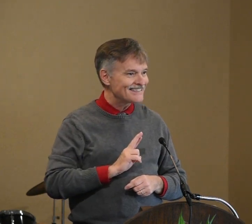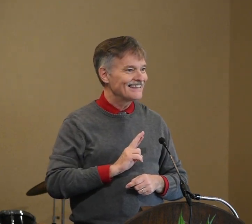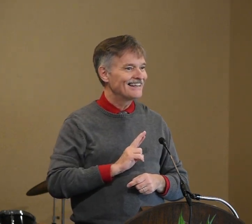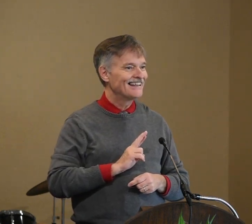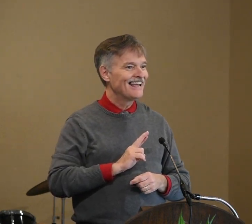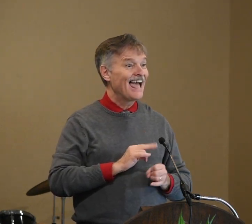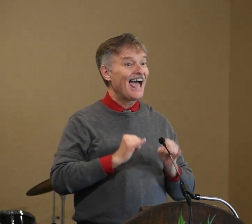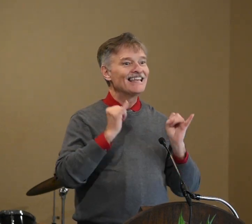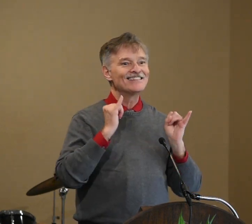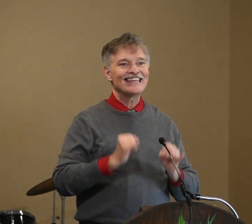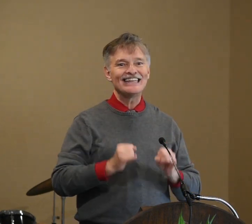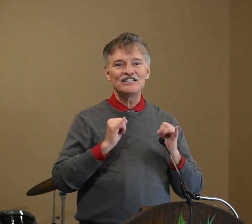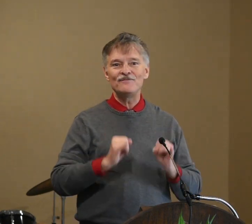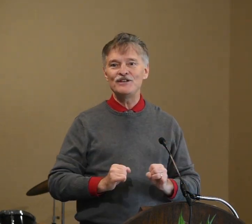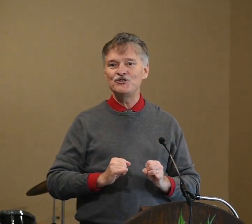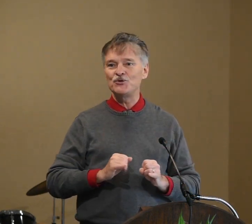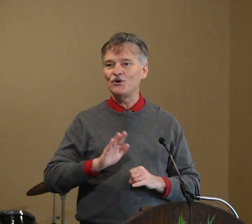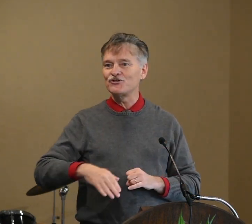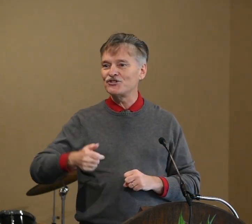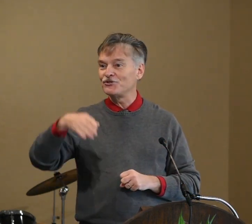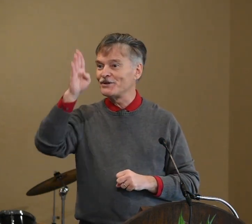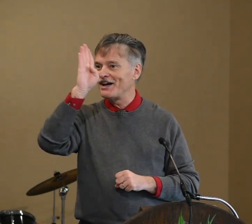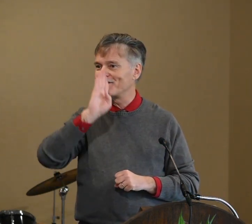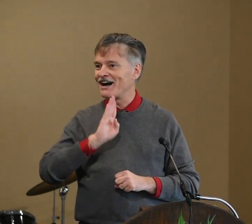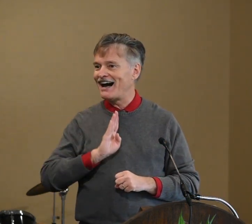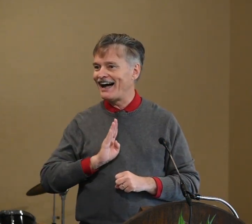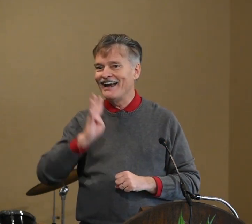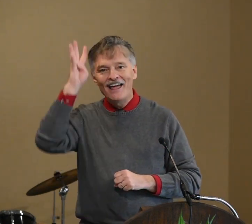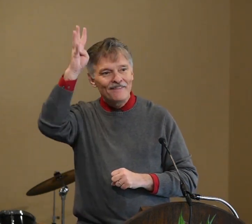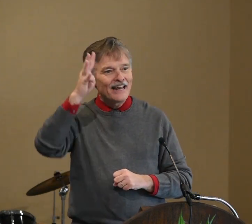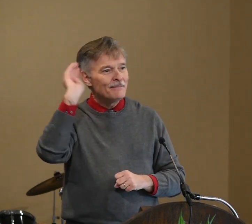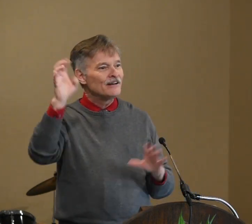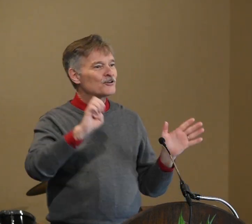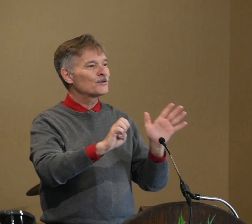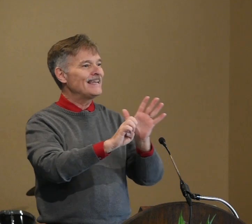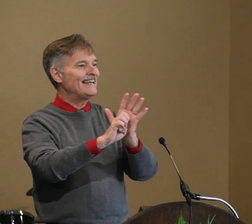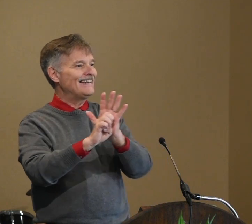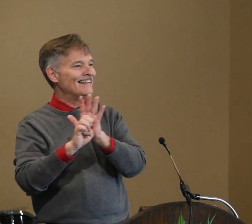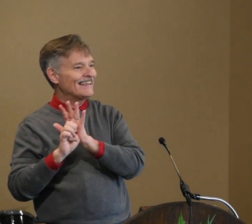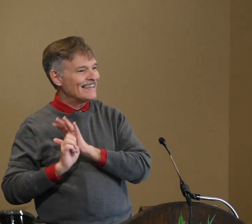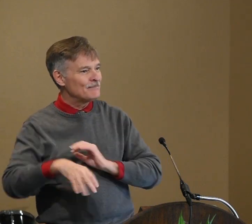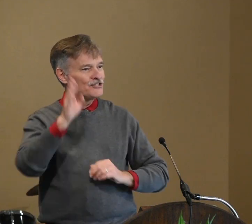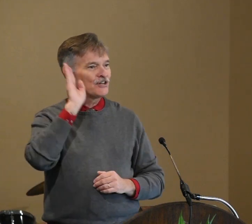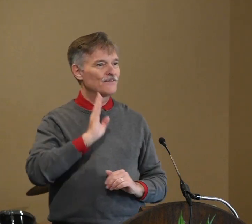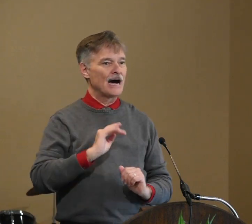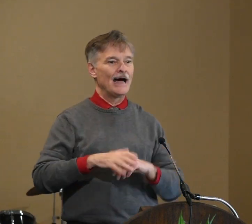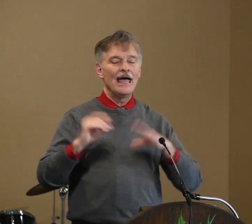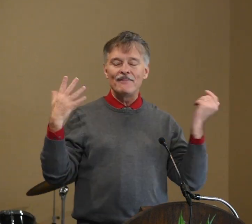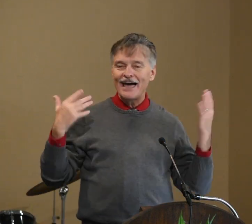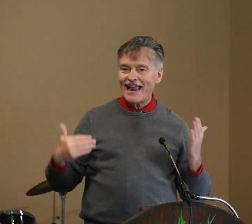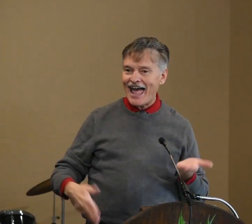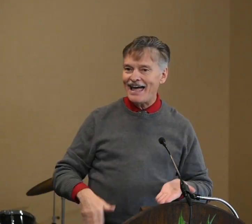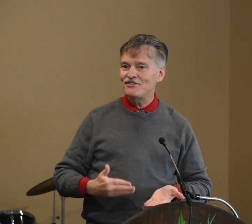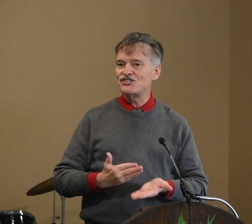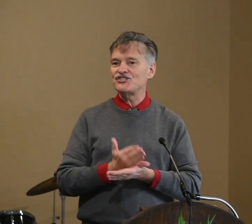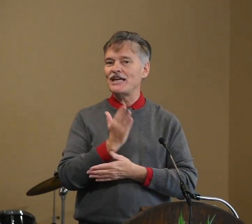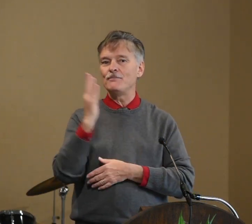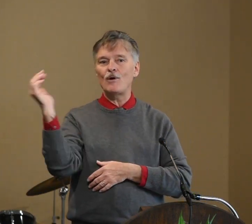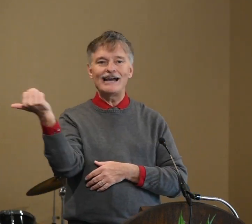respected as individual children of God that had been created in the image of God, that had the same rights